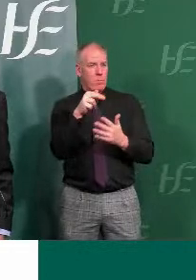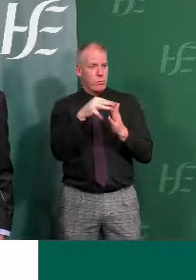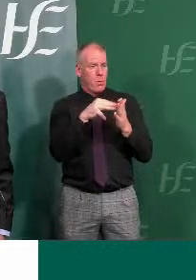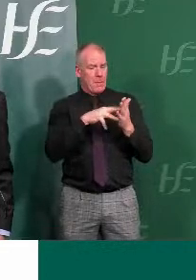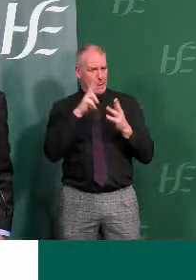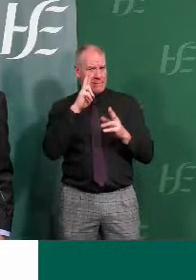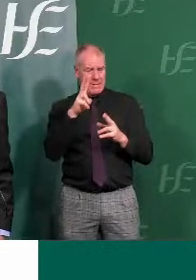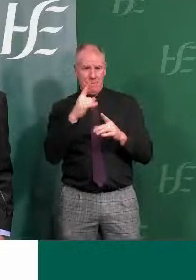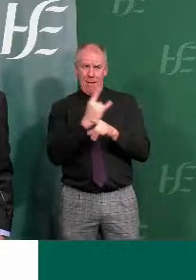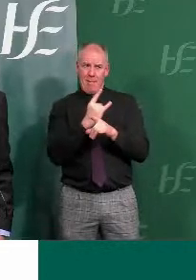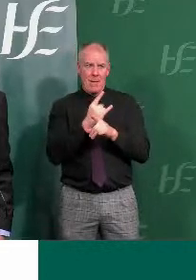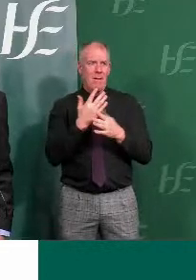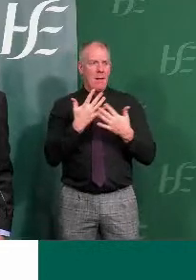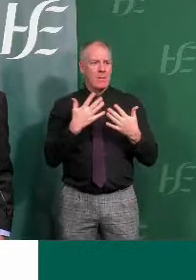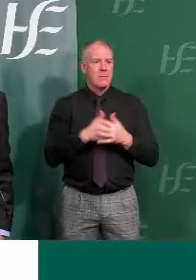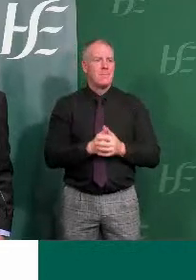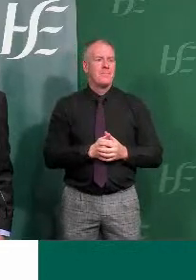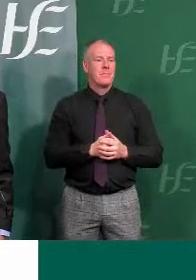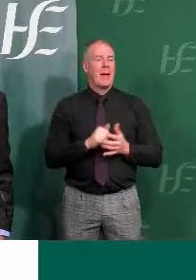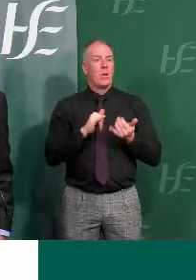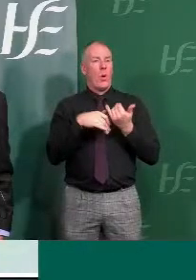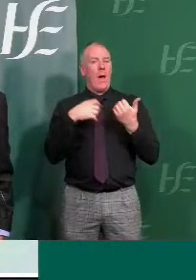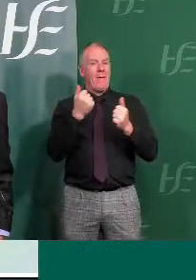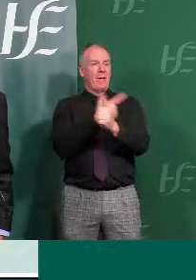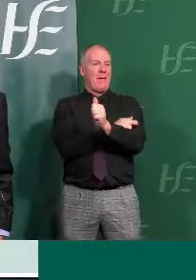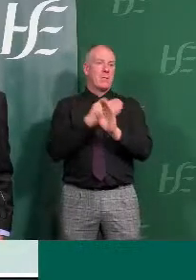also immune evasion from those who had prior infection.